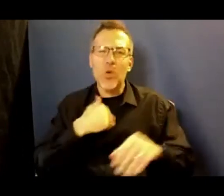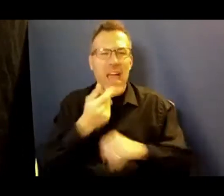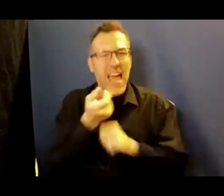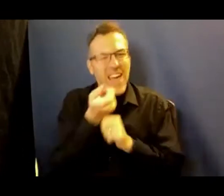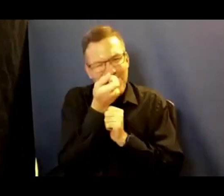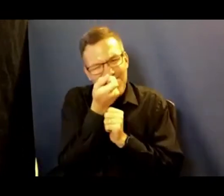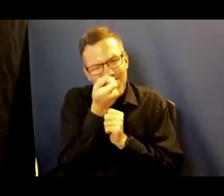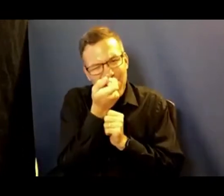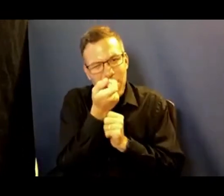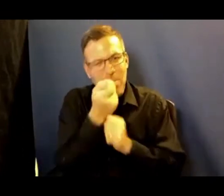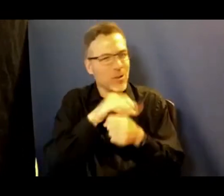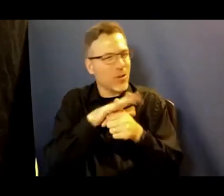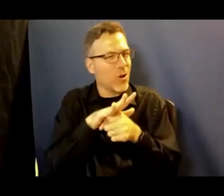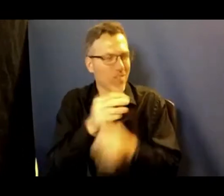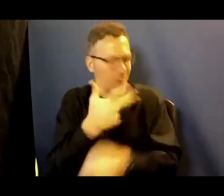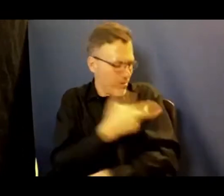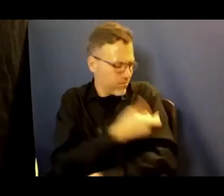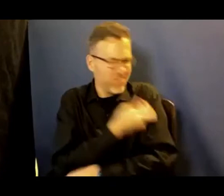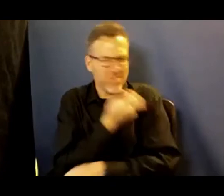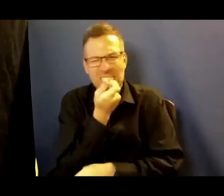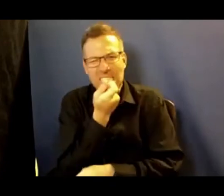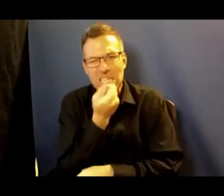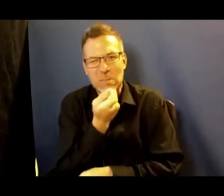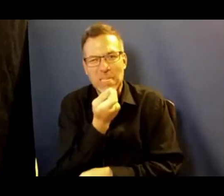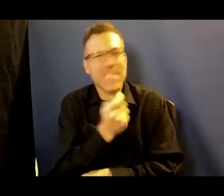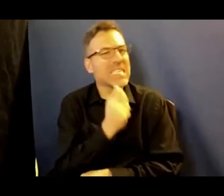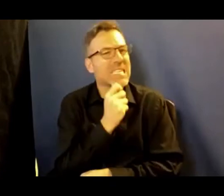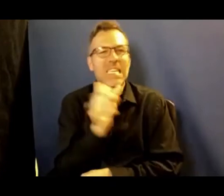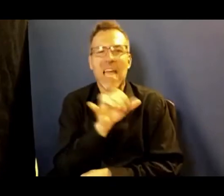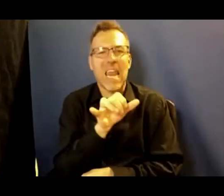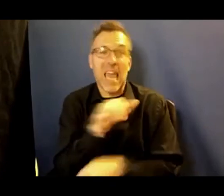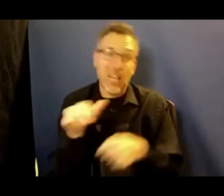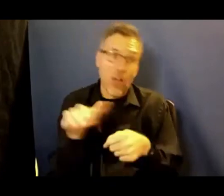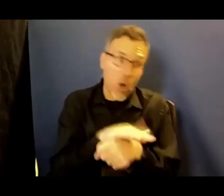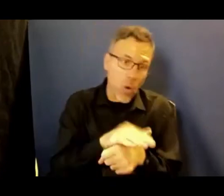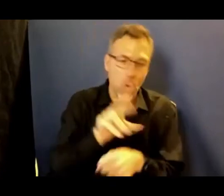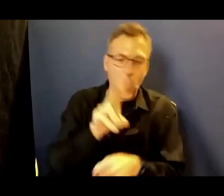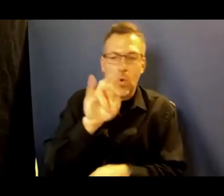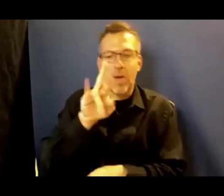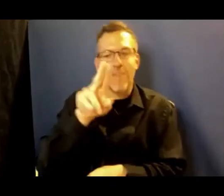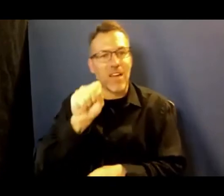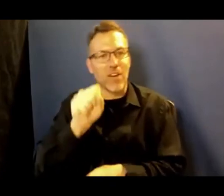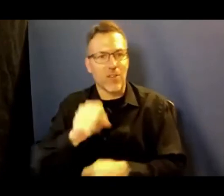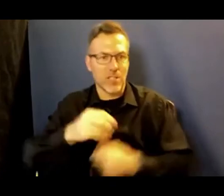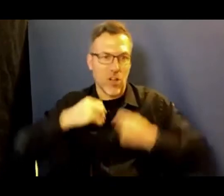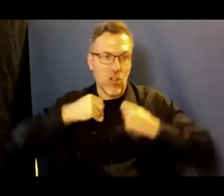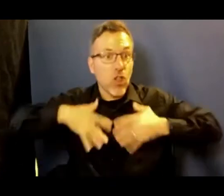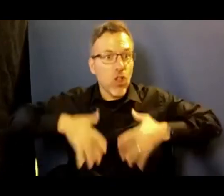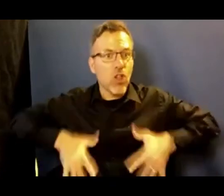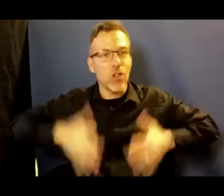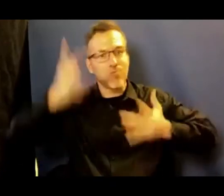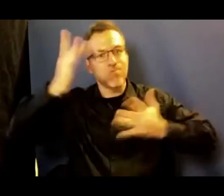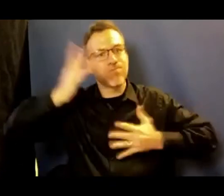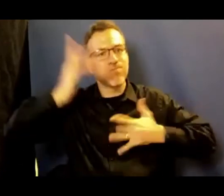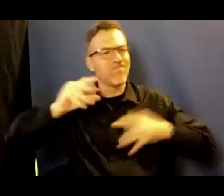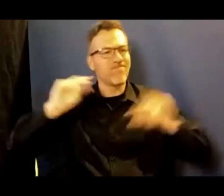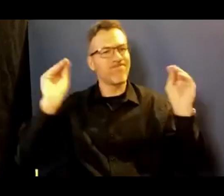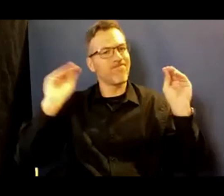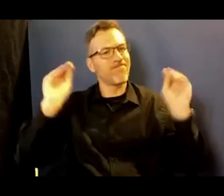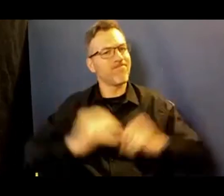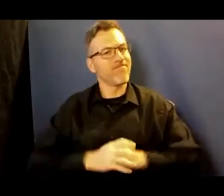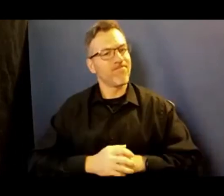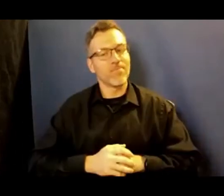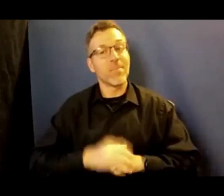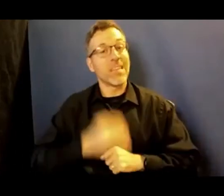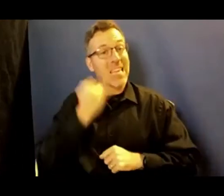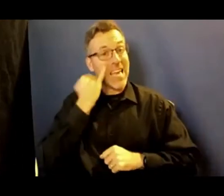so it's not like you're going to get exposed to the whole virus again, which is nice. It's much safer. I will tell you, if you've had